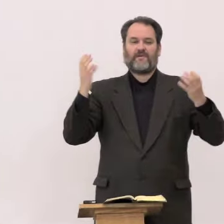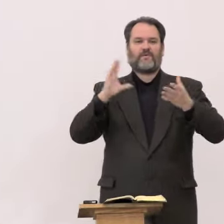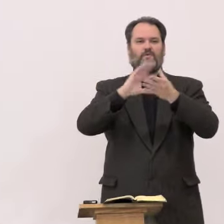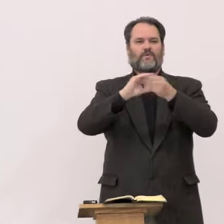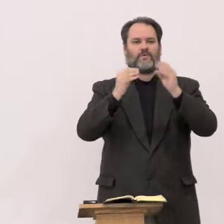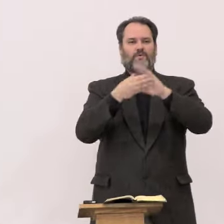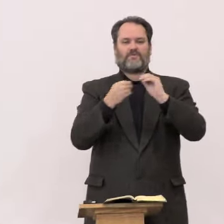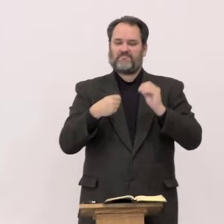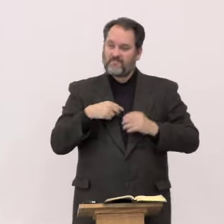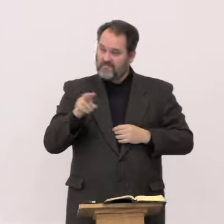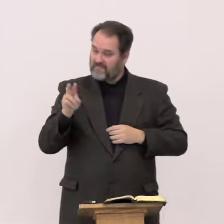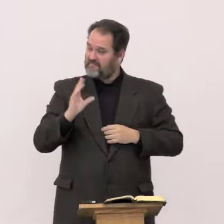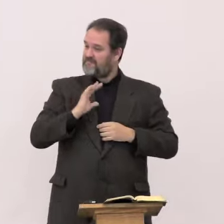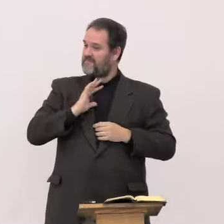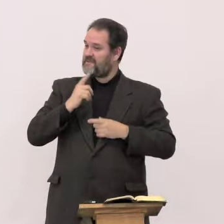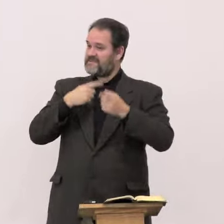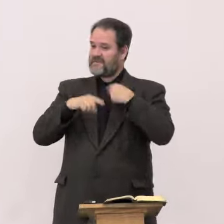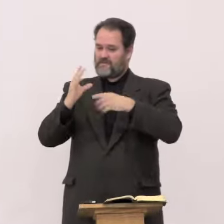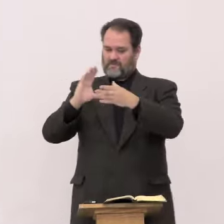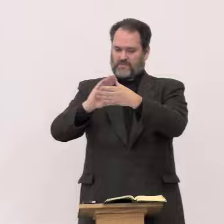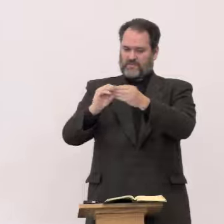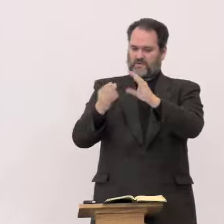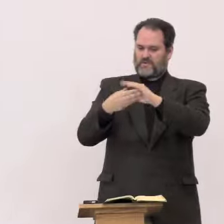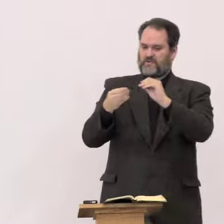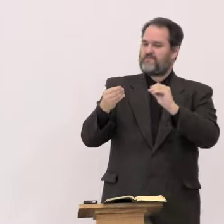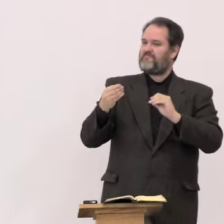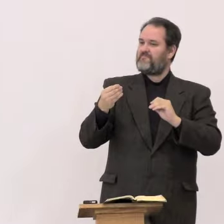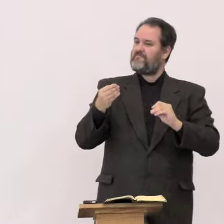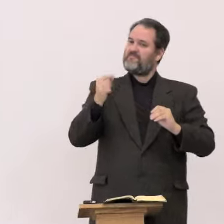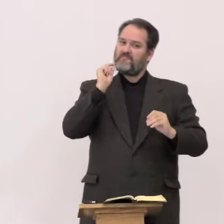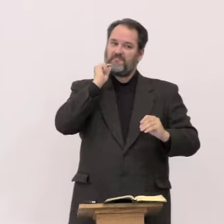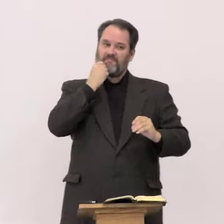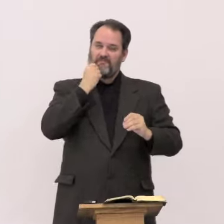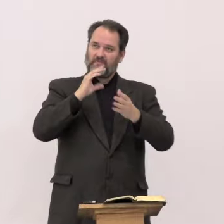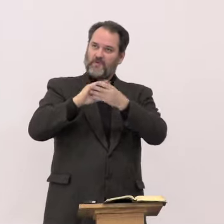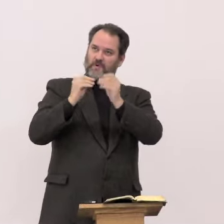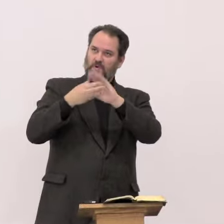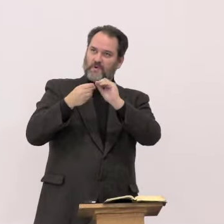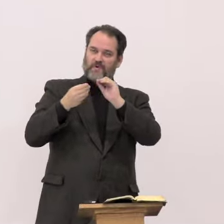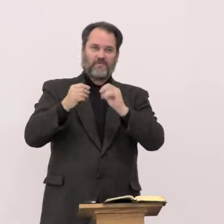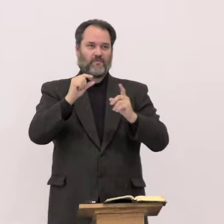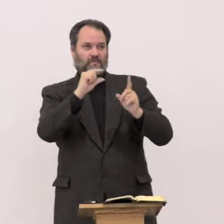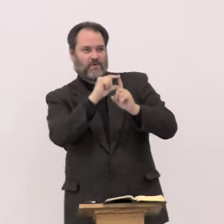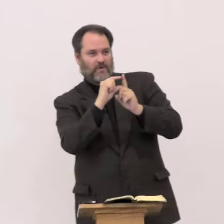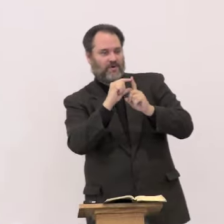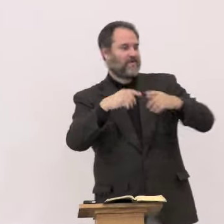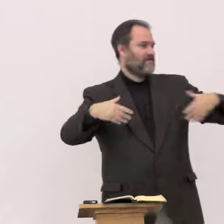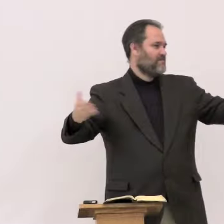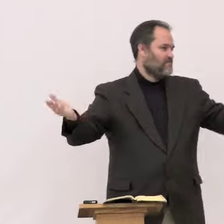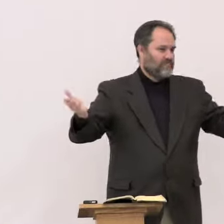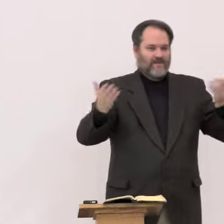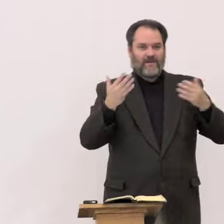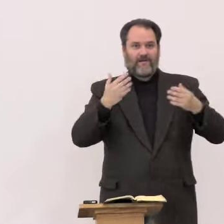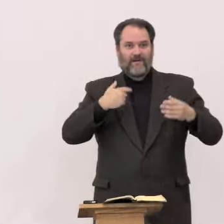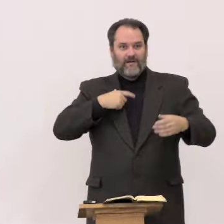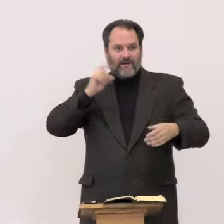is many people, when they say, they call it like the story, like, you know, in the Bible. Some people call it the